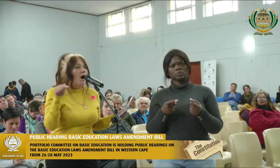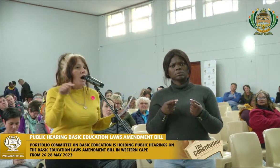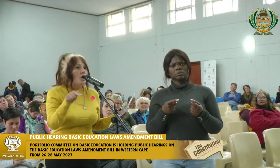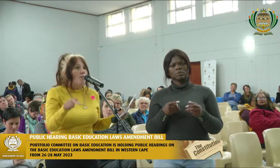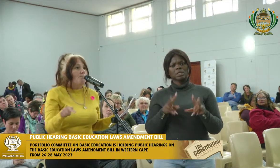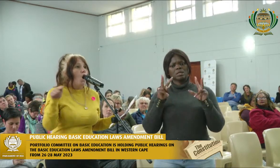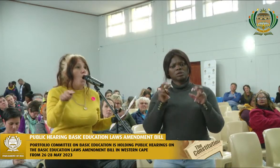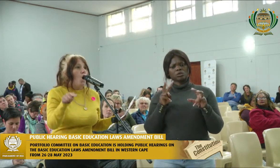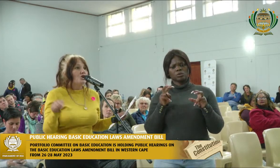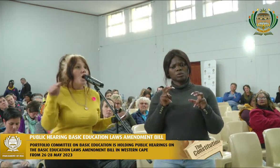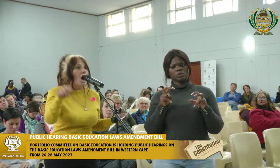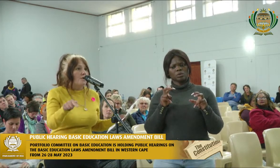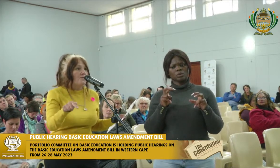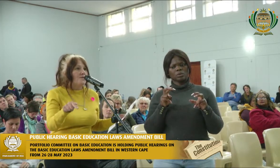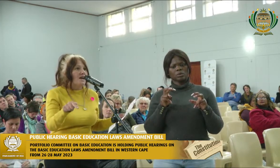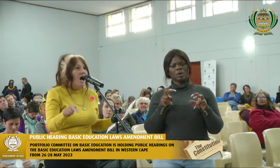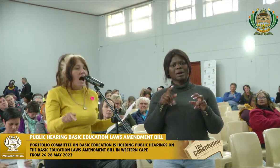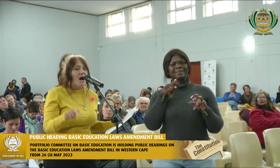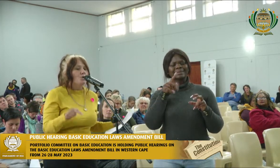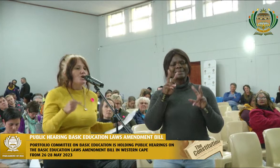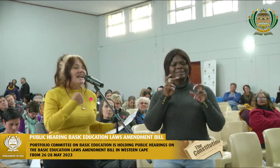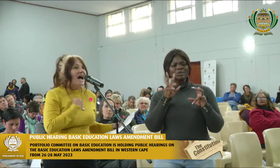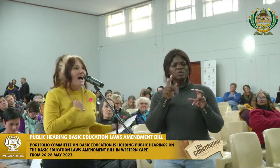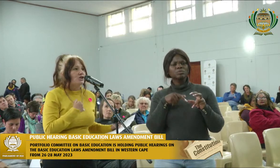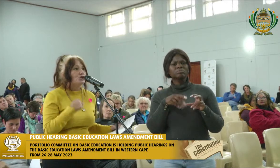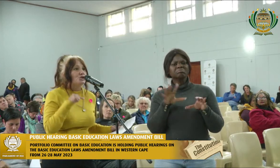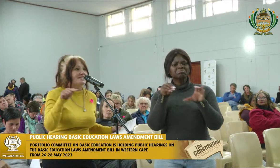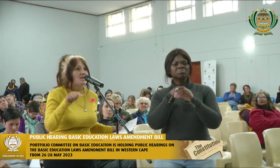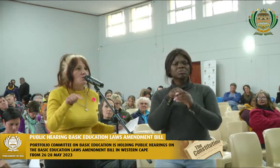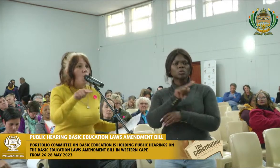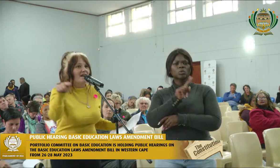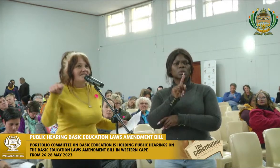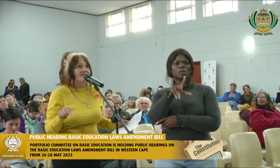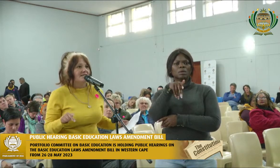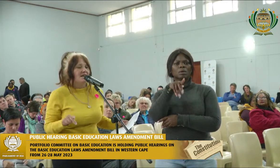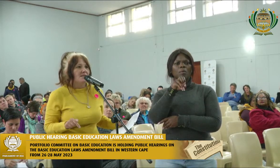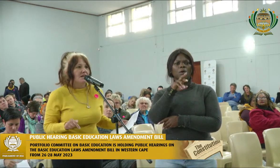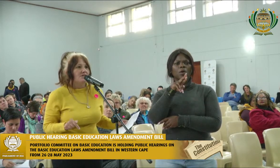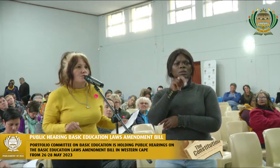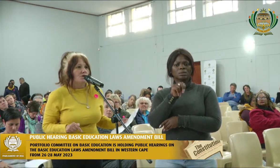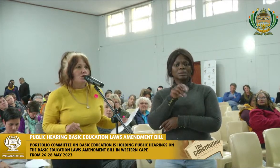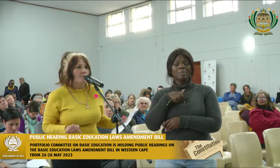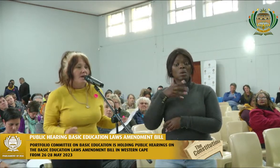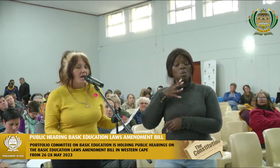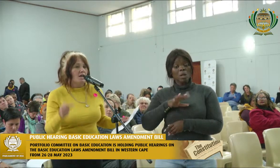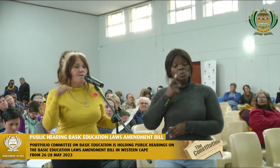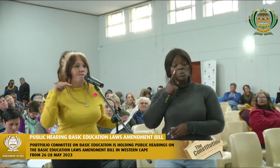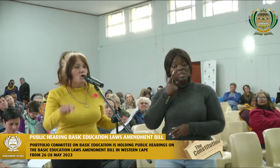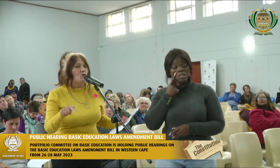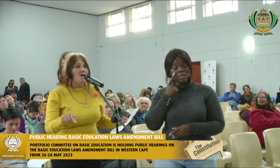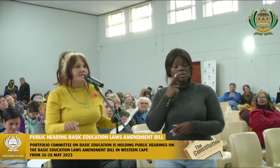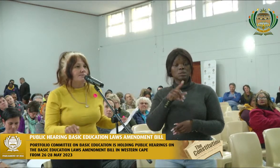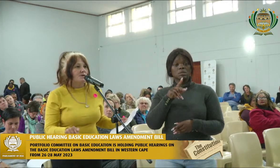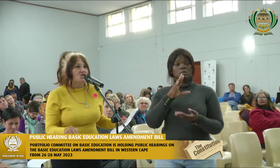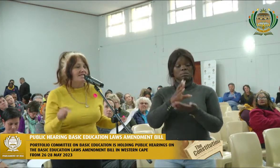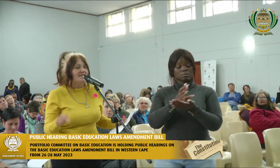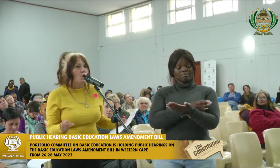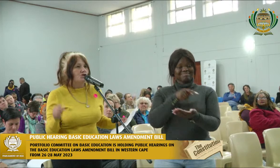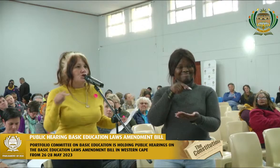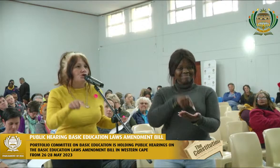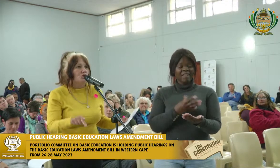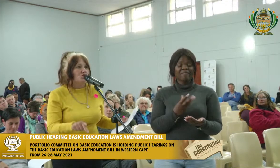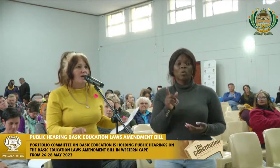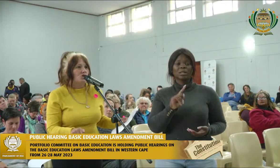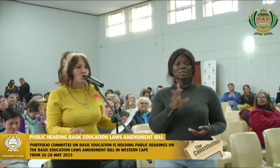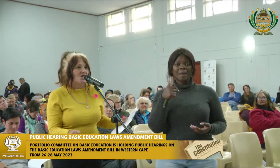bordering on pornography. I would like to see what is in that curriculum. It infuriates me to see